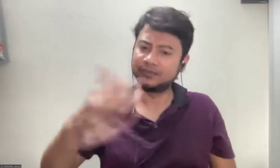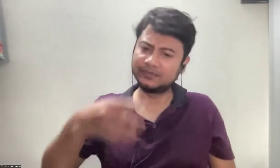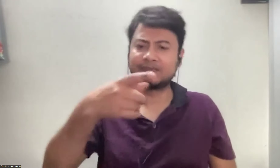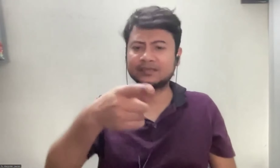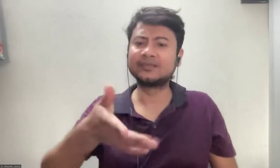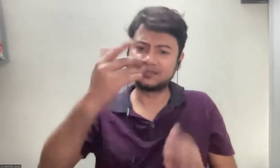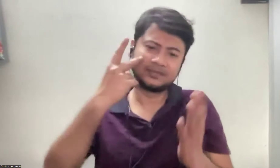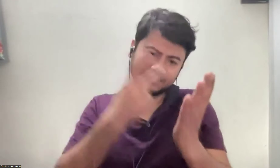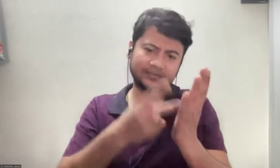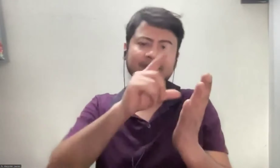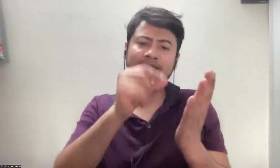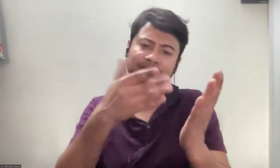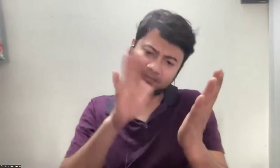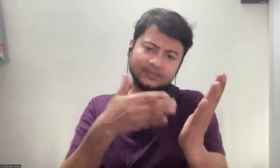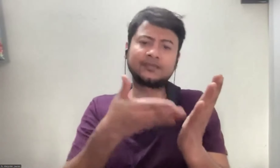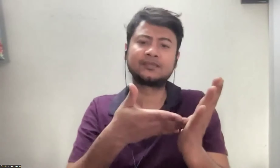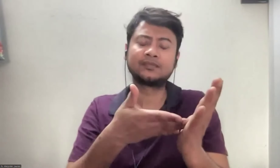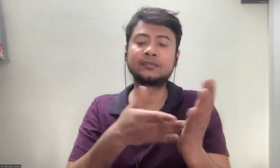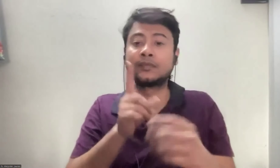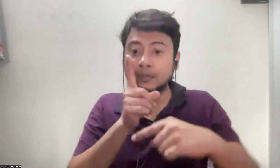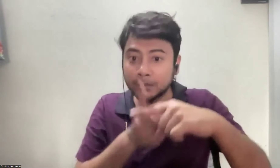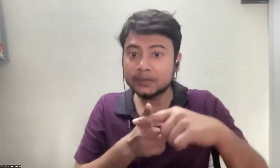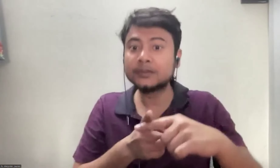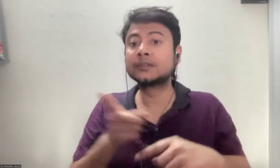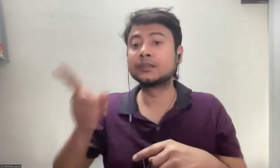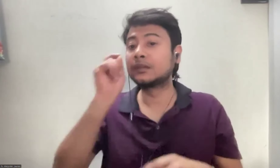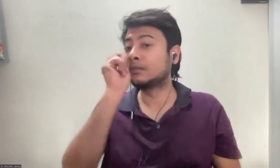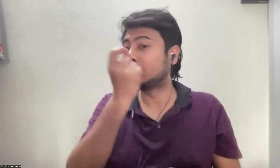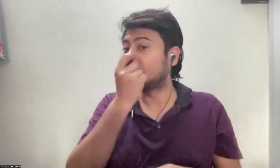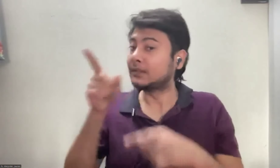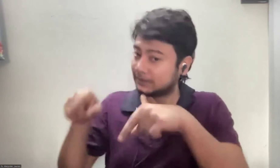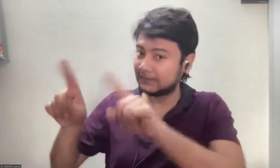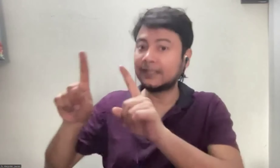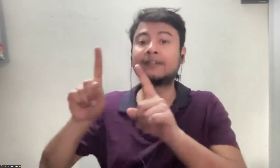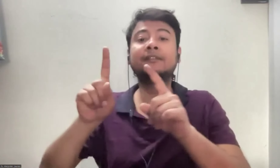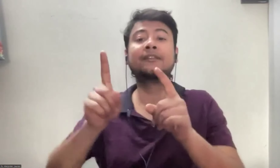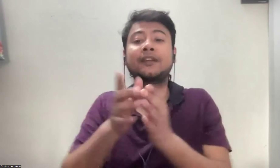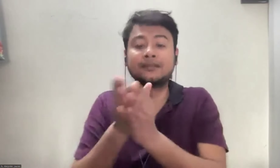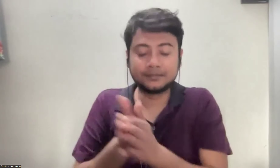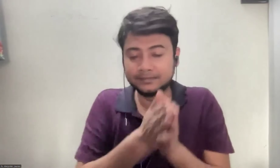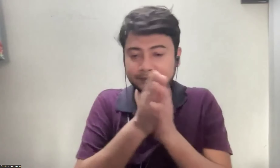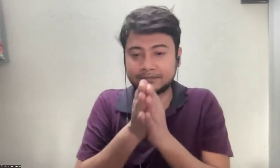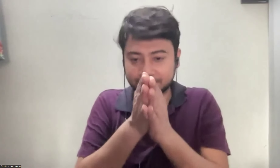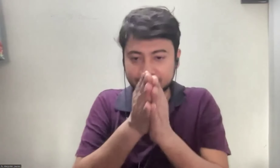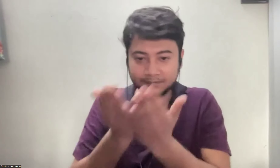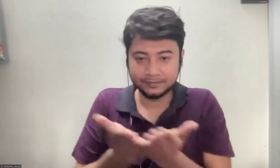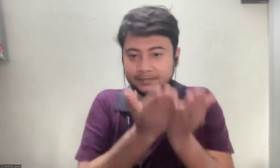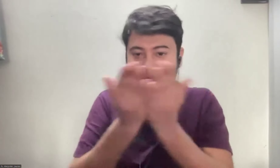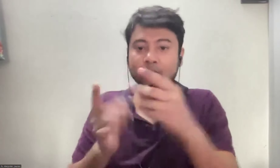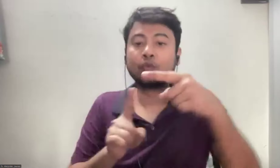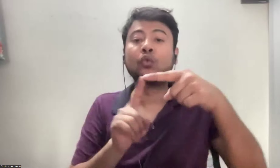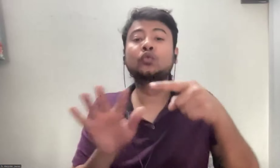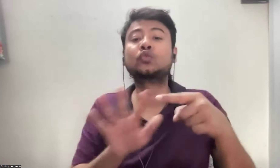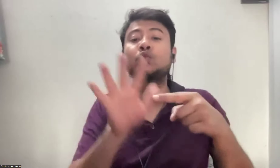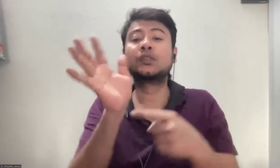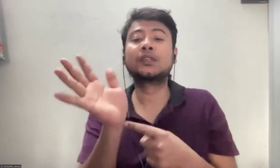easy. Don't worry, you'll all be will become expert in doing Tulsi Aarti very soon. So don't worry, and we'll